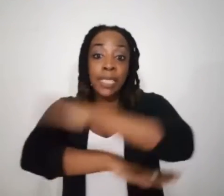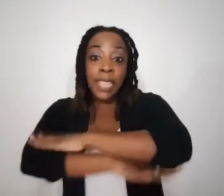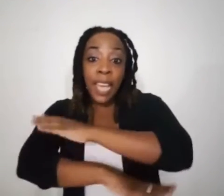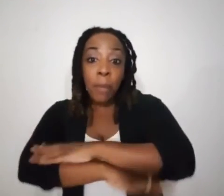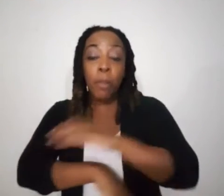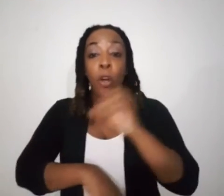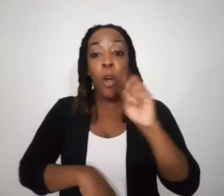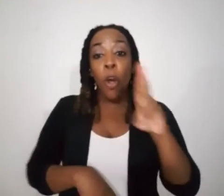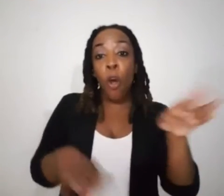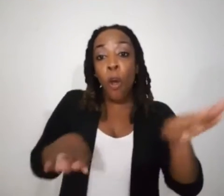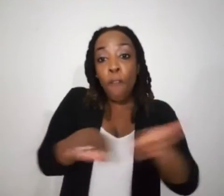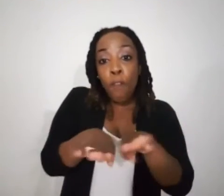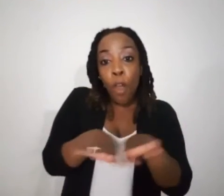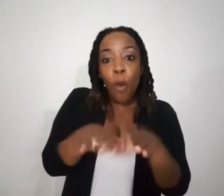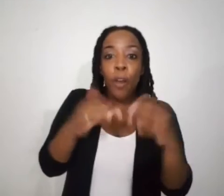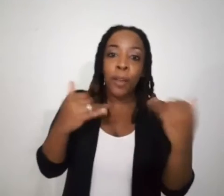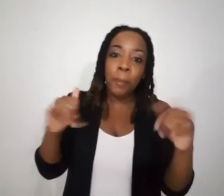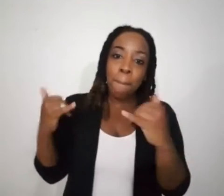do, the